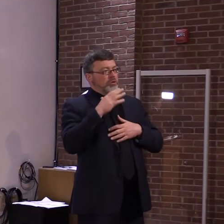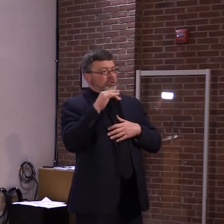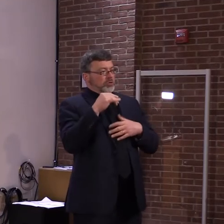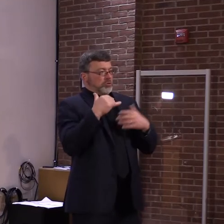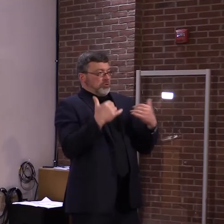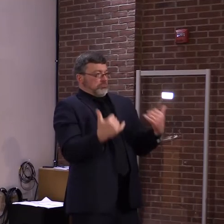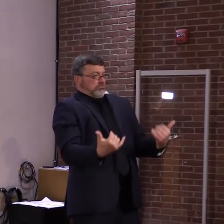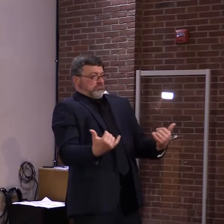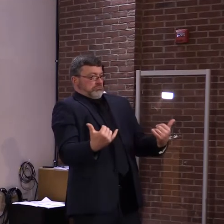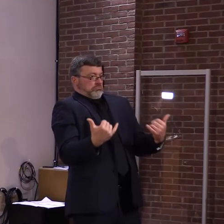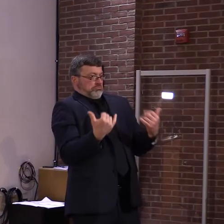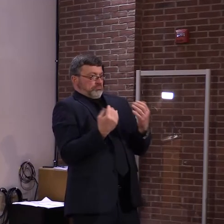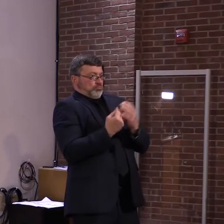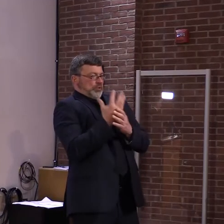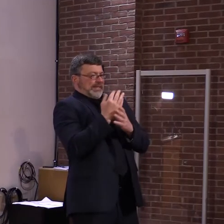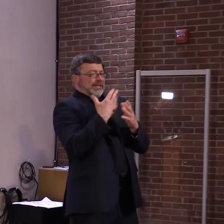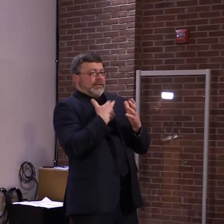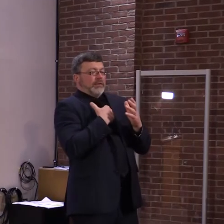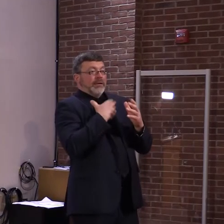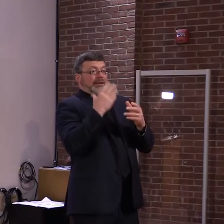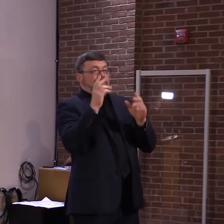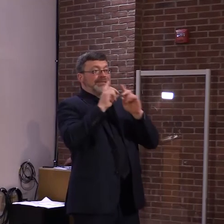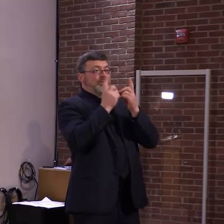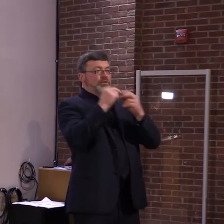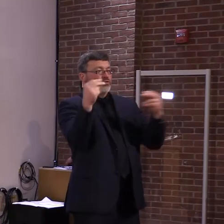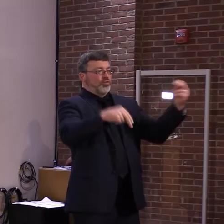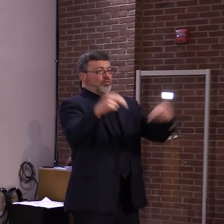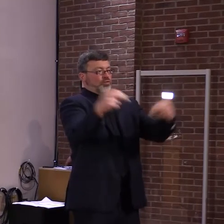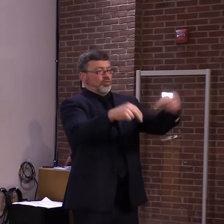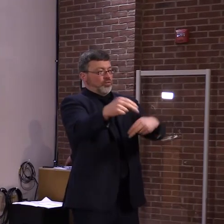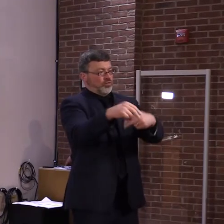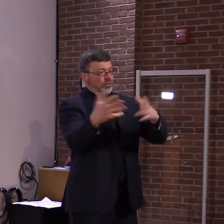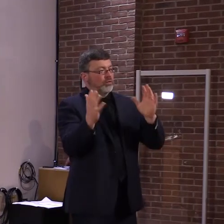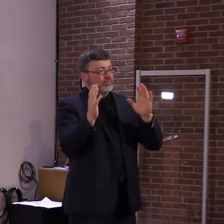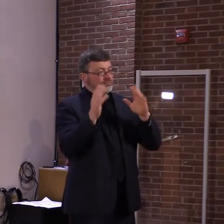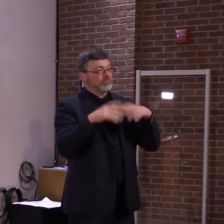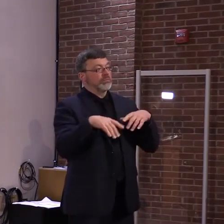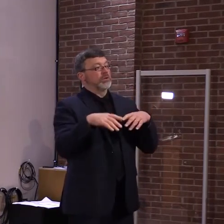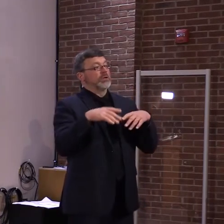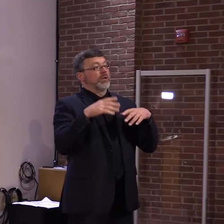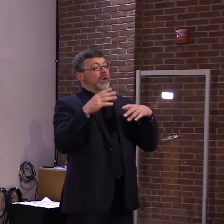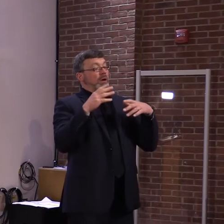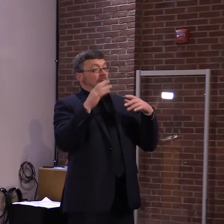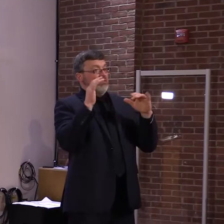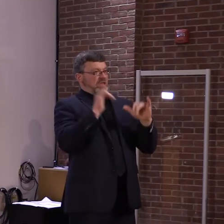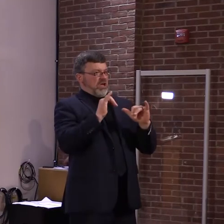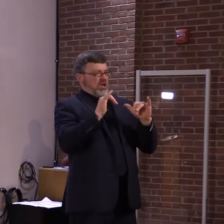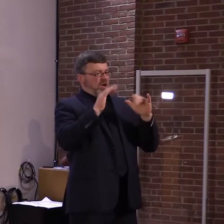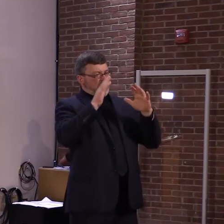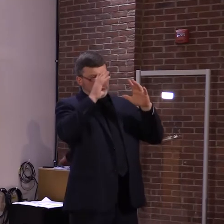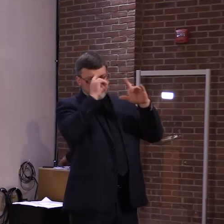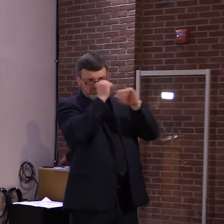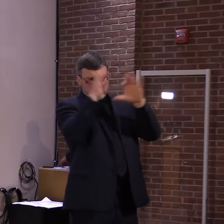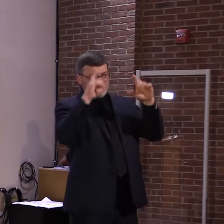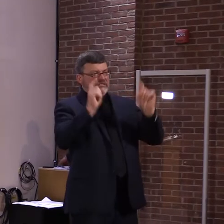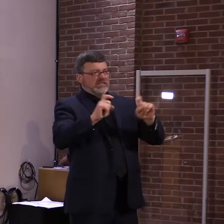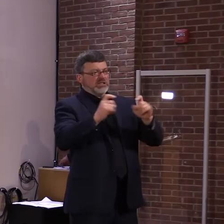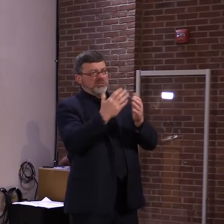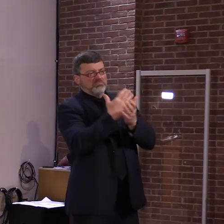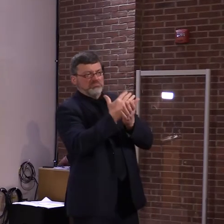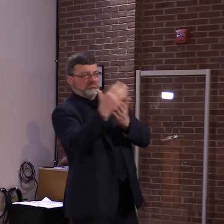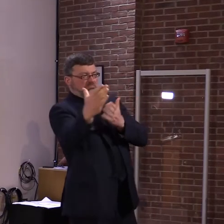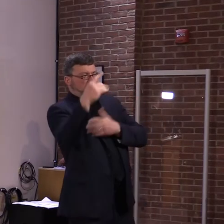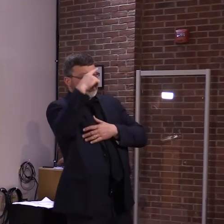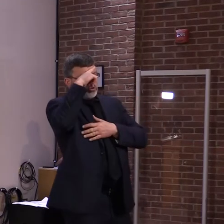certainly hoping to also expand the testing into the summer. But again, this is sort of uncharted territory, if you will, in terms of